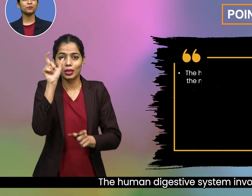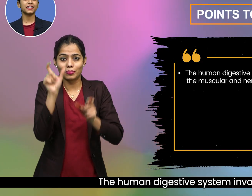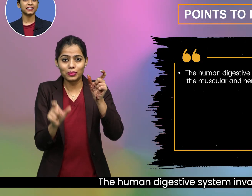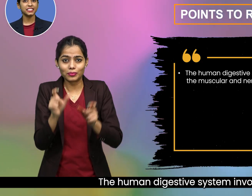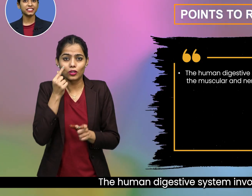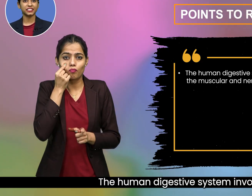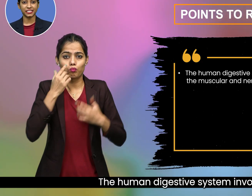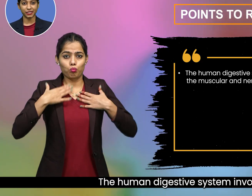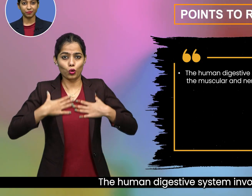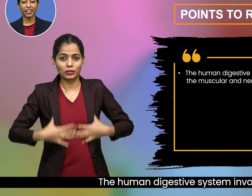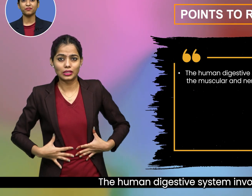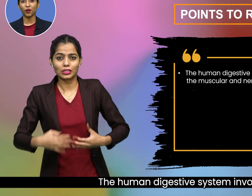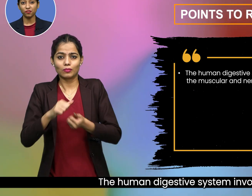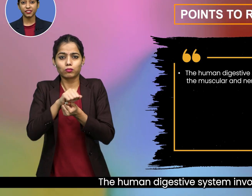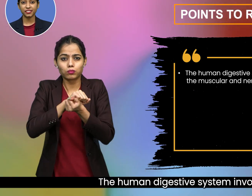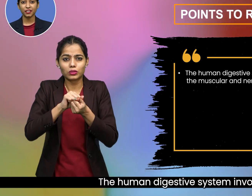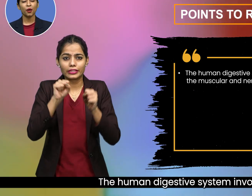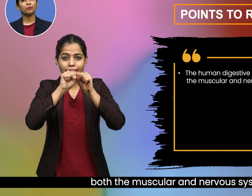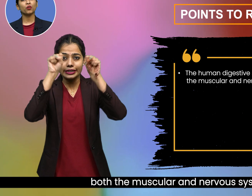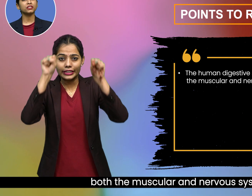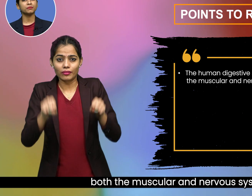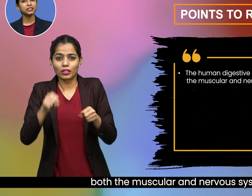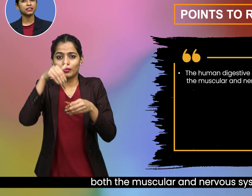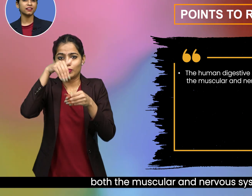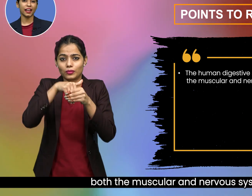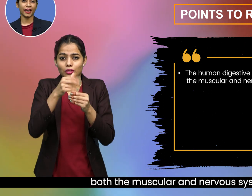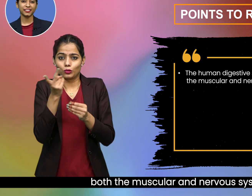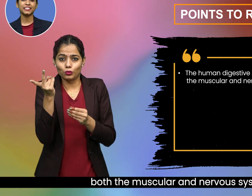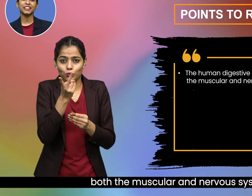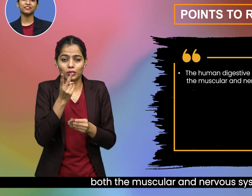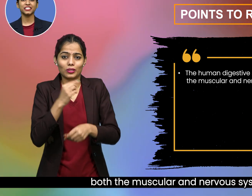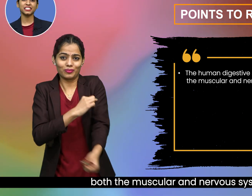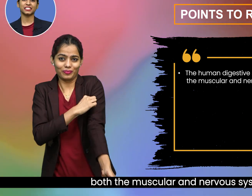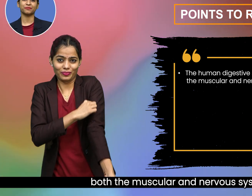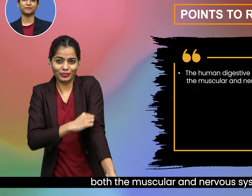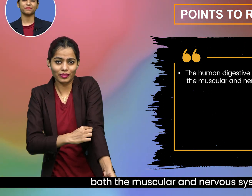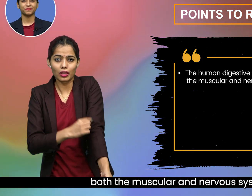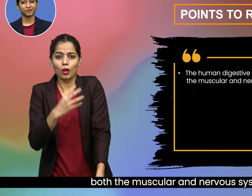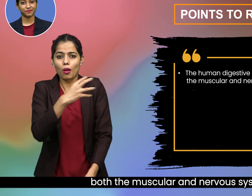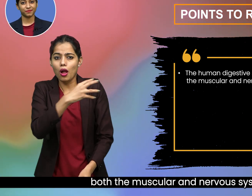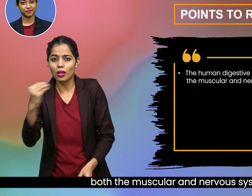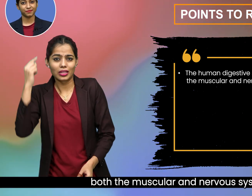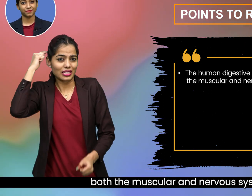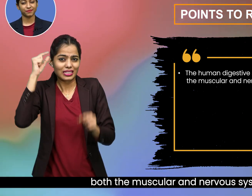The human digestive system involves both the muscular and nervous system.